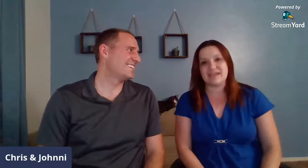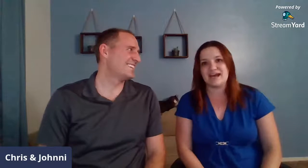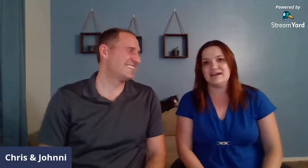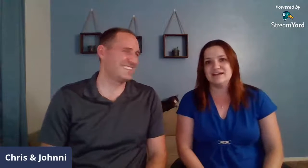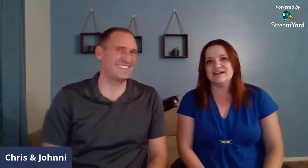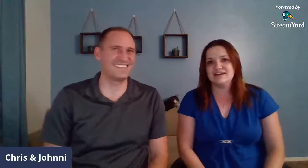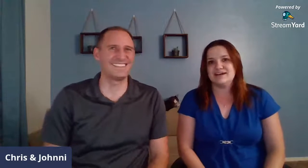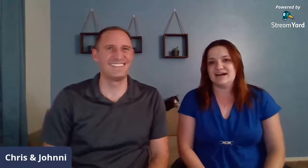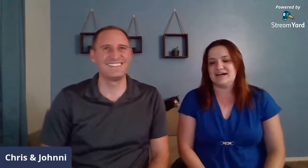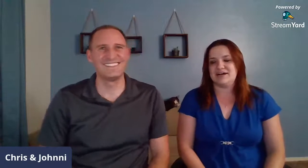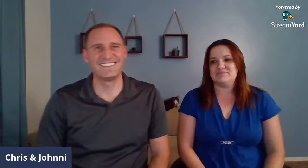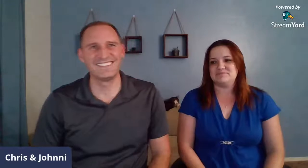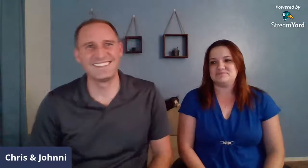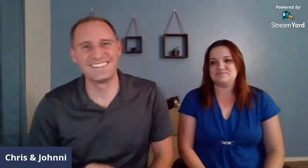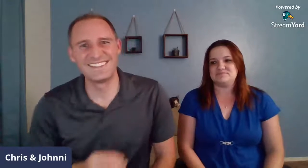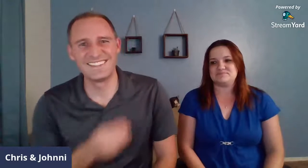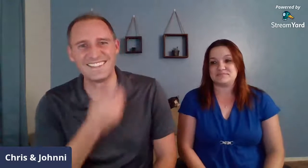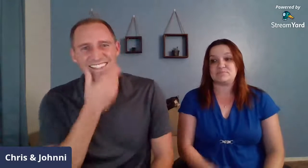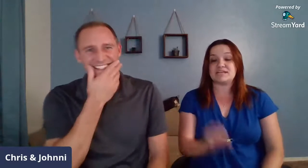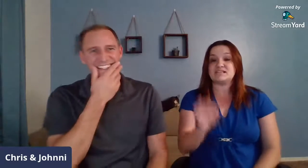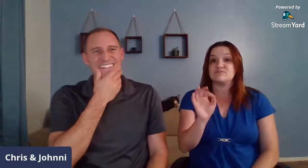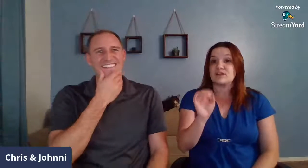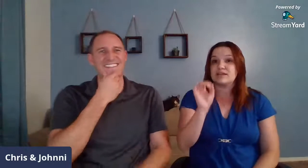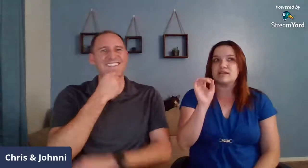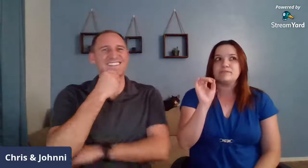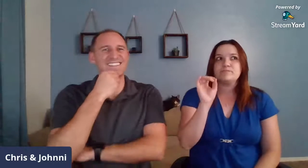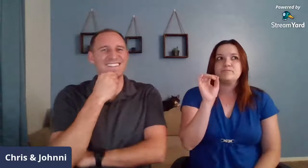yeah. But that's a very,